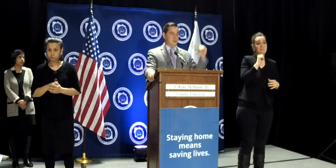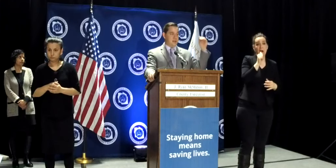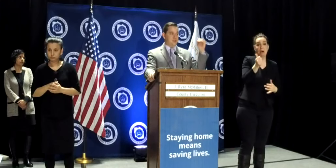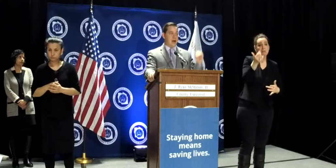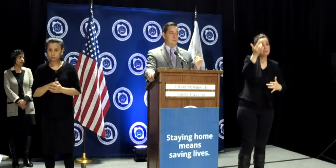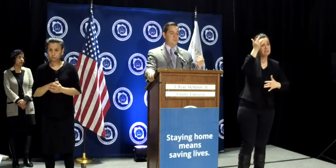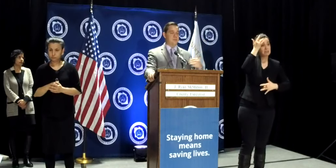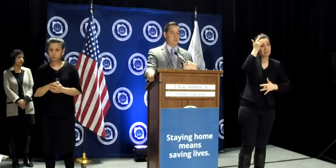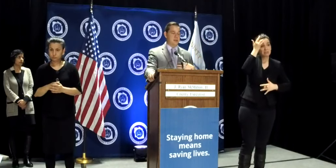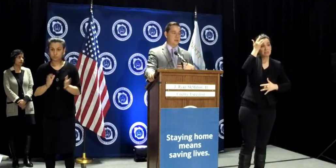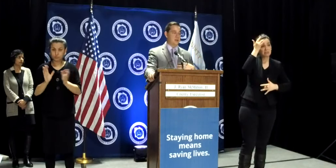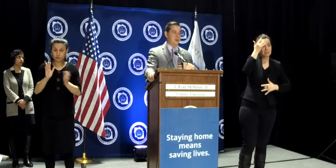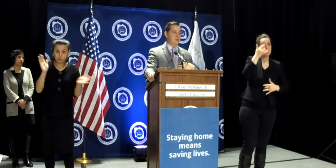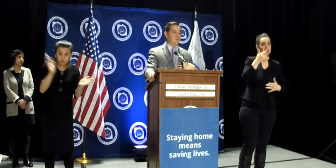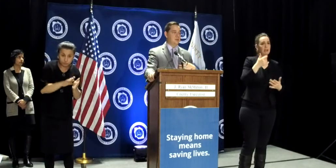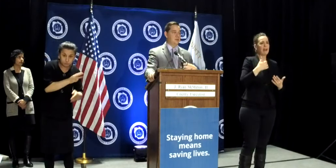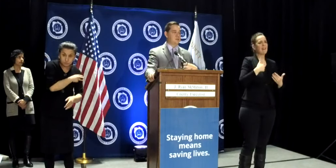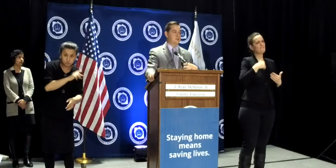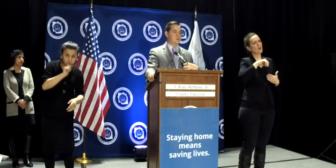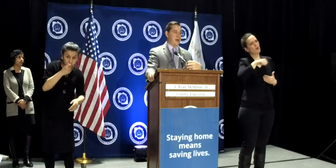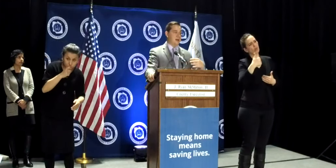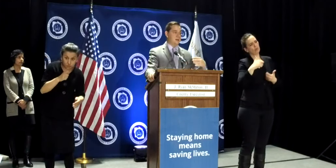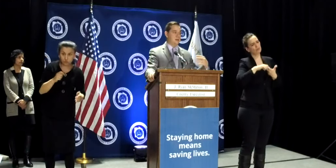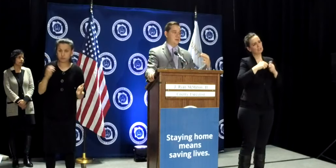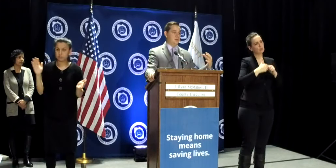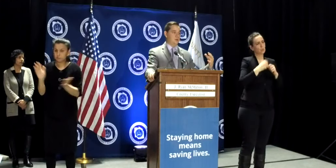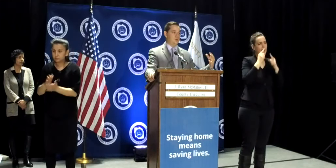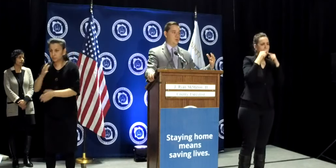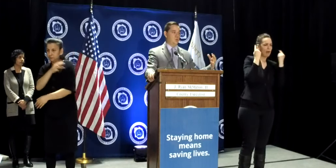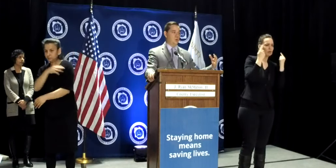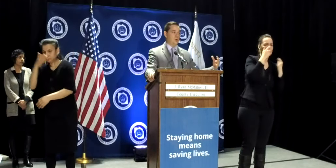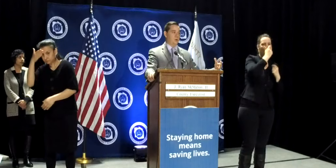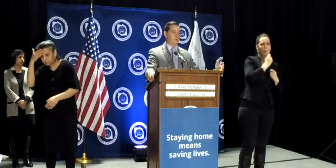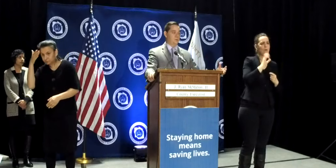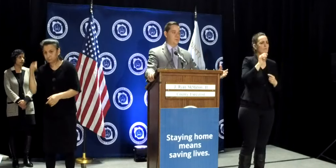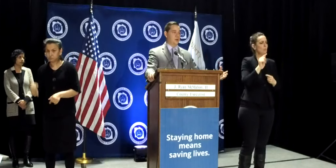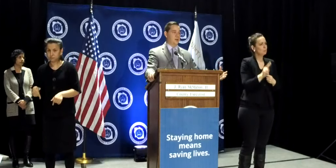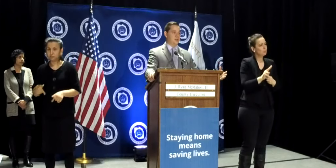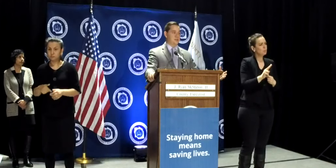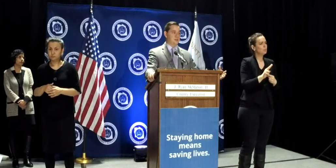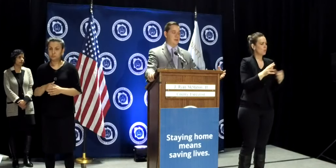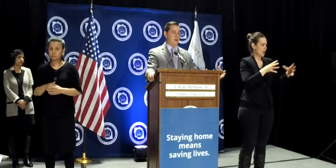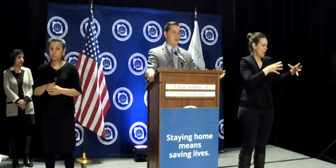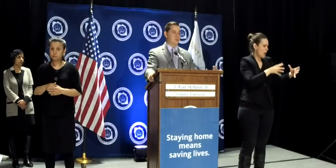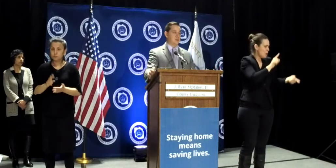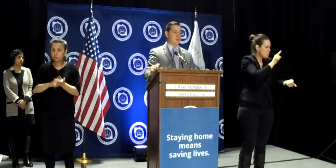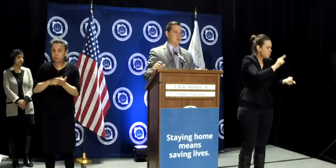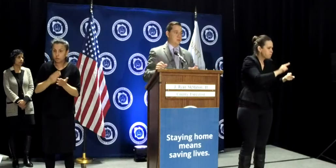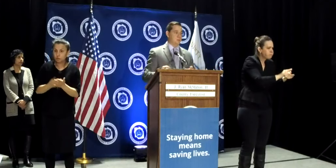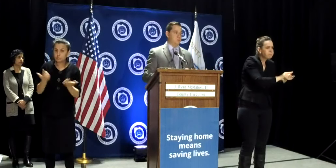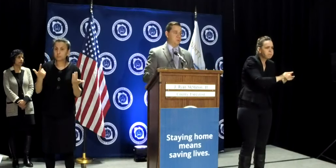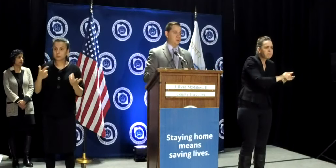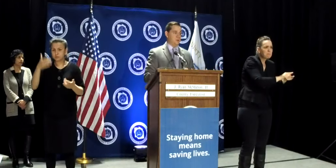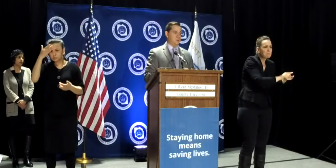testing that drops, to me, means that we're starting to see the virus,